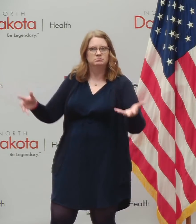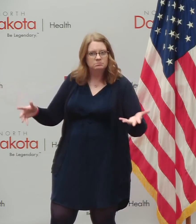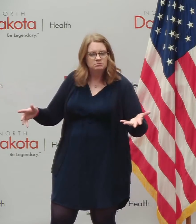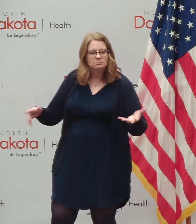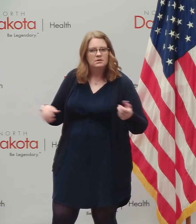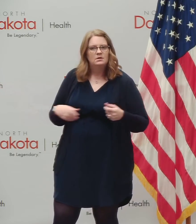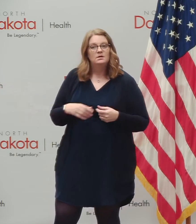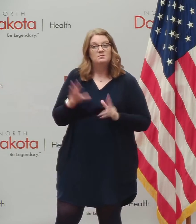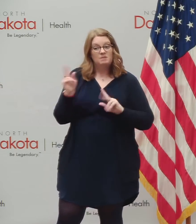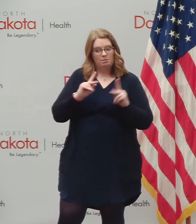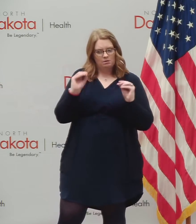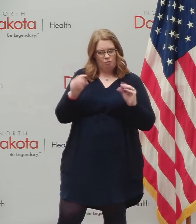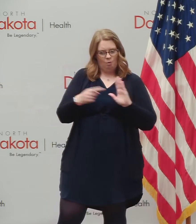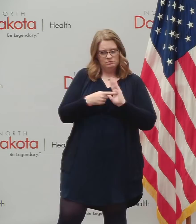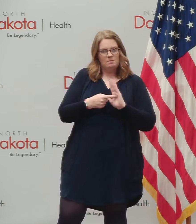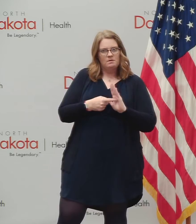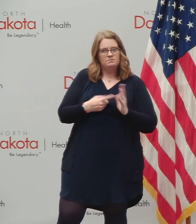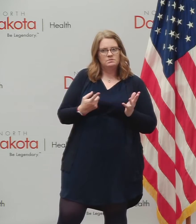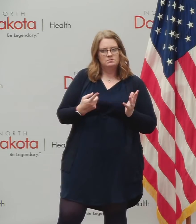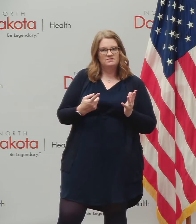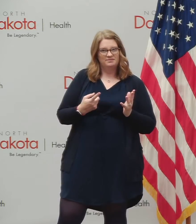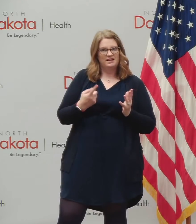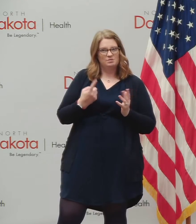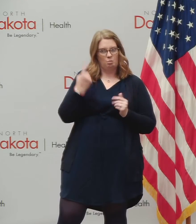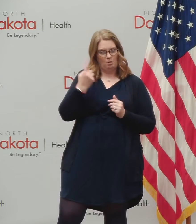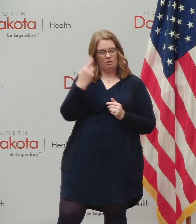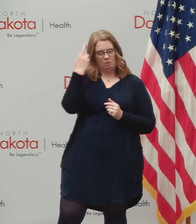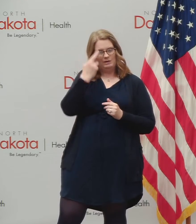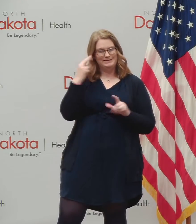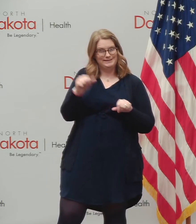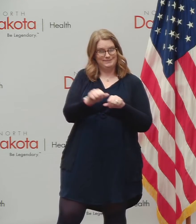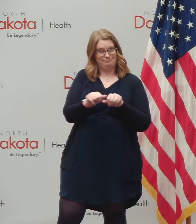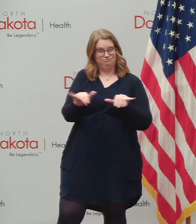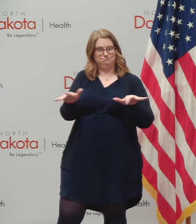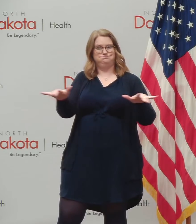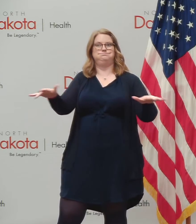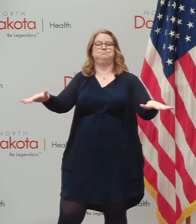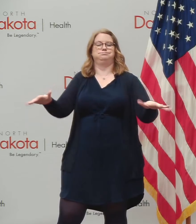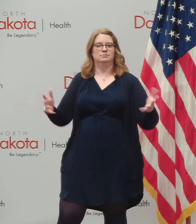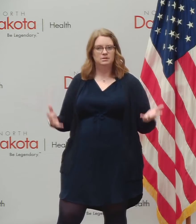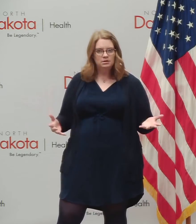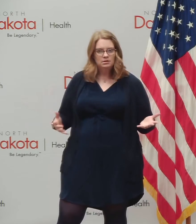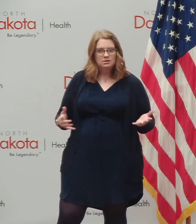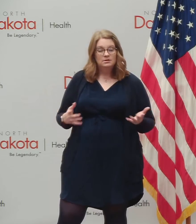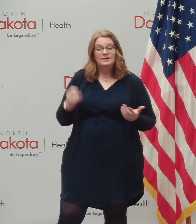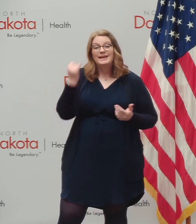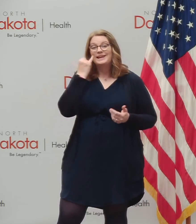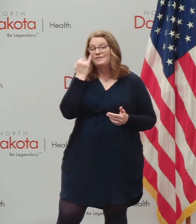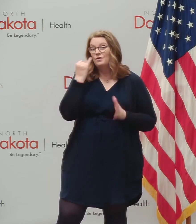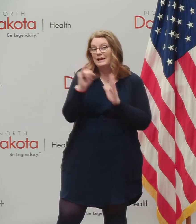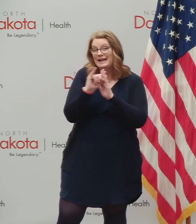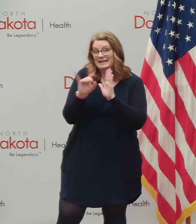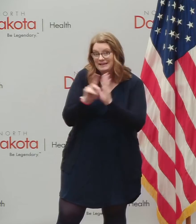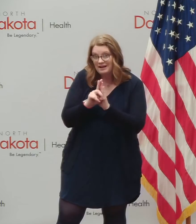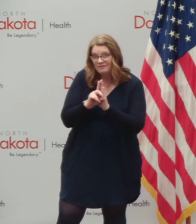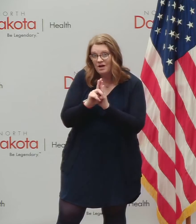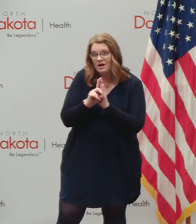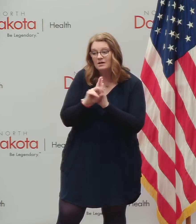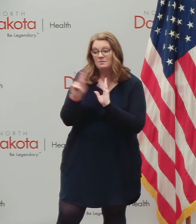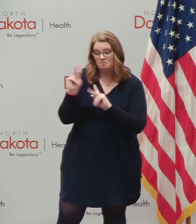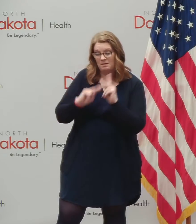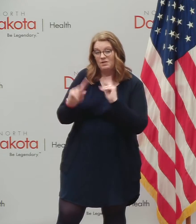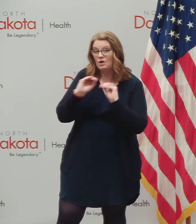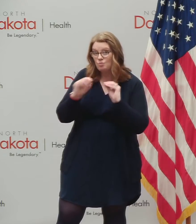asymptomatic positives are one of the sources of spread. And so as we if we can identify asymptomatic